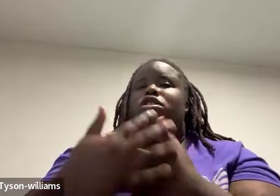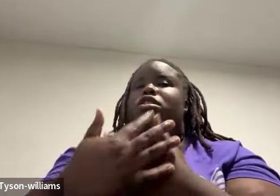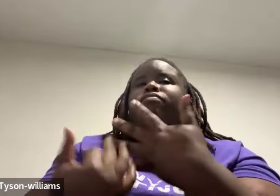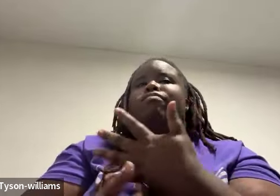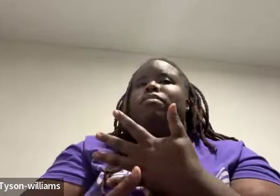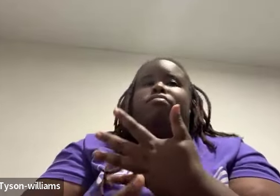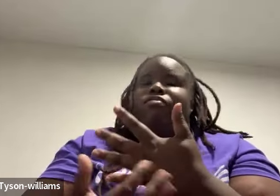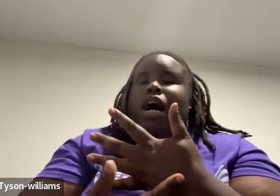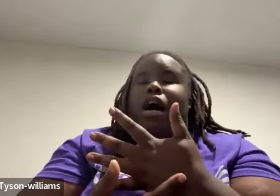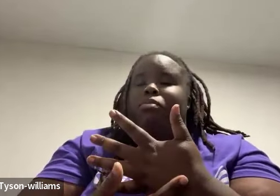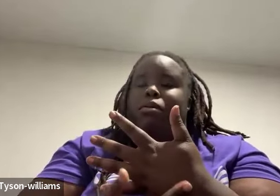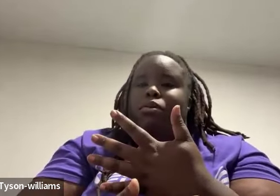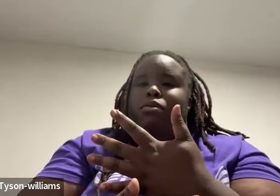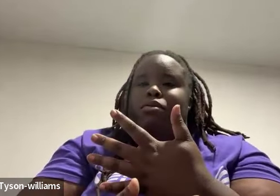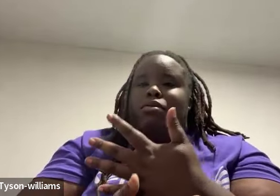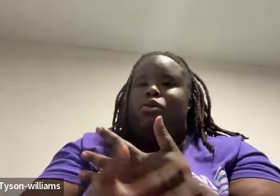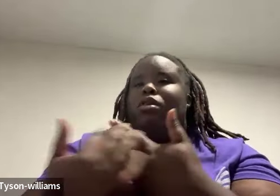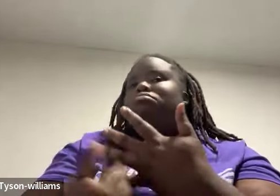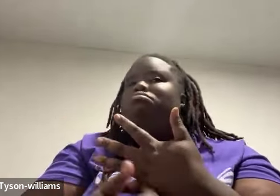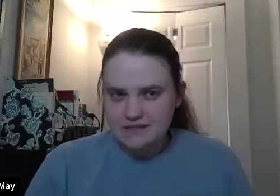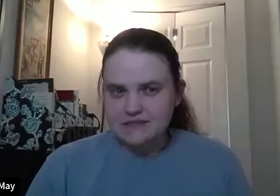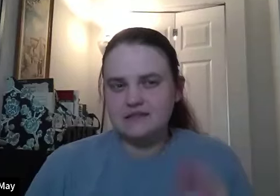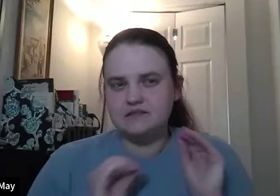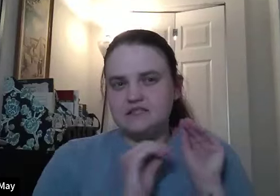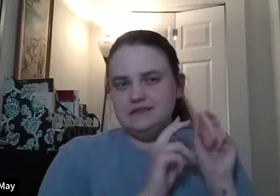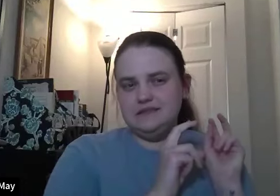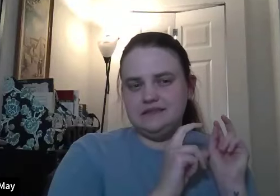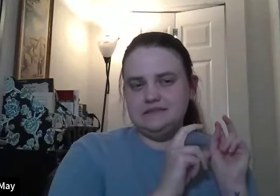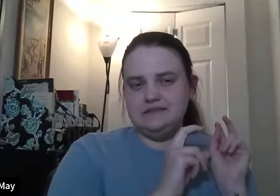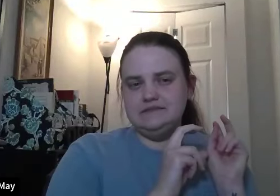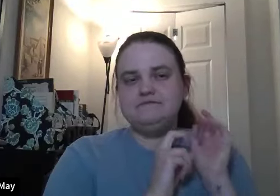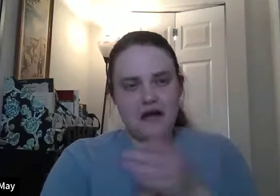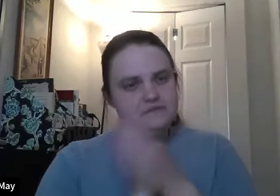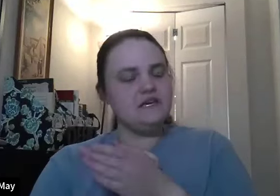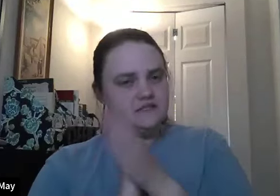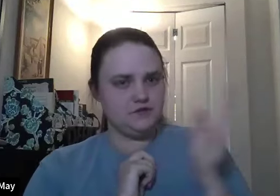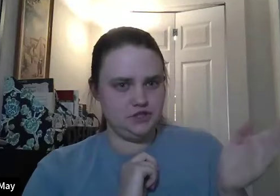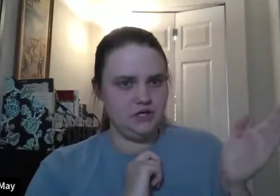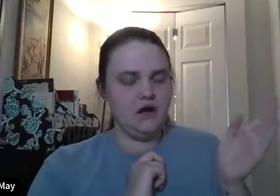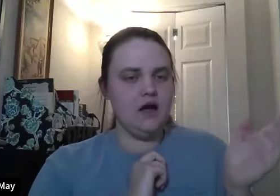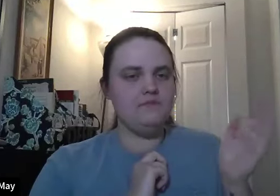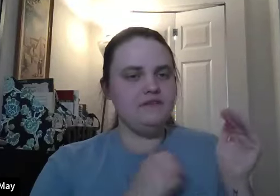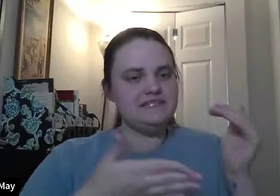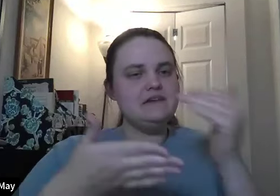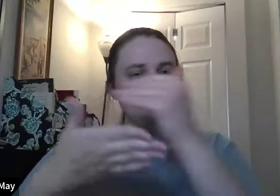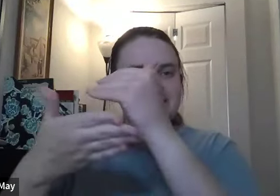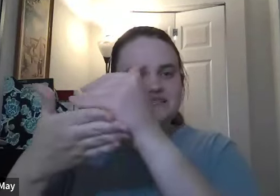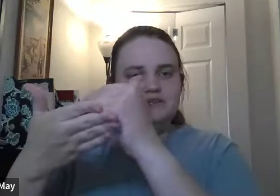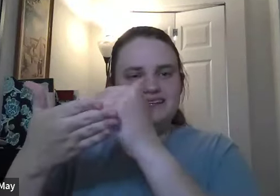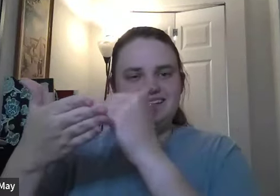just 5 people or Yes. 5 things? 5 things for sure. The sign for list really is